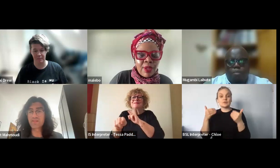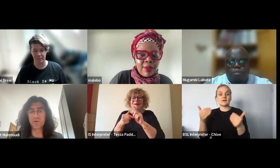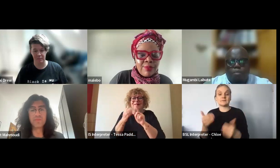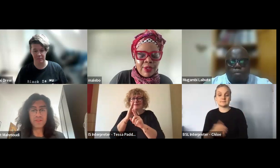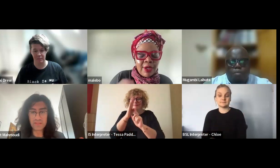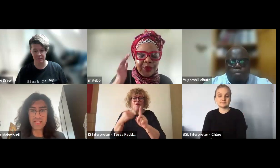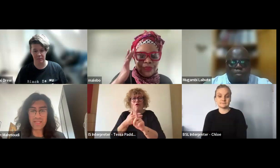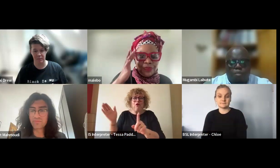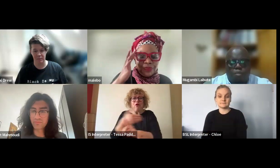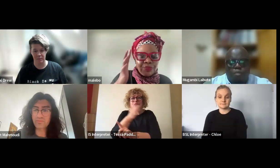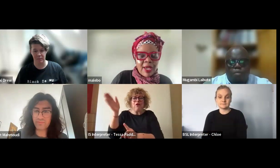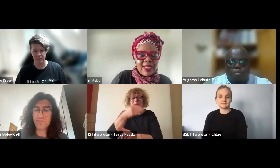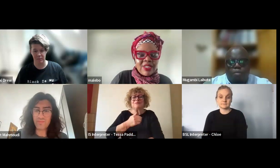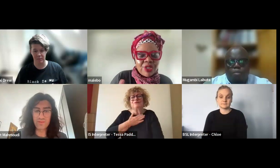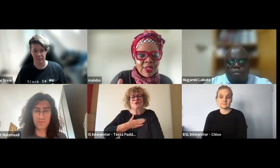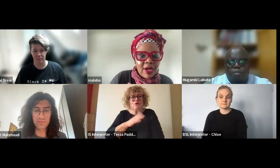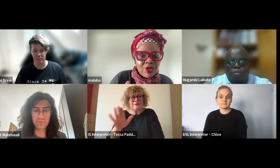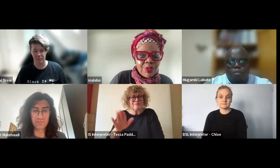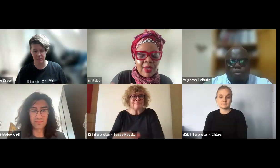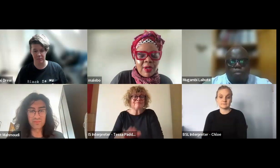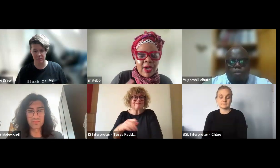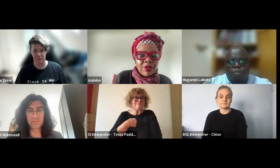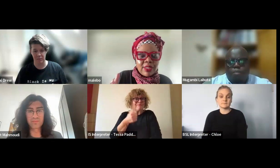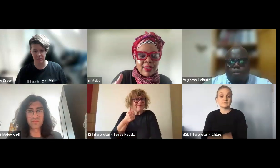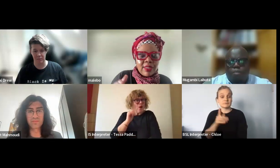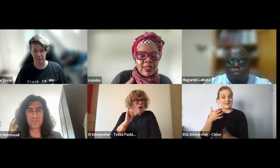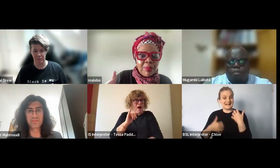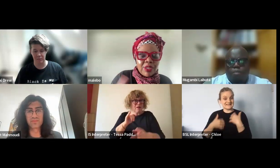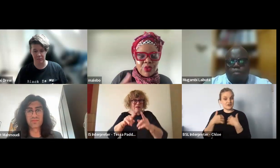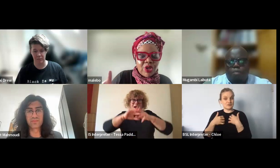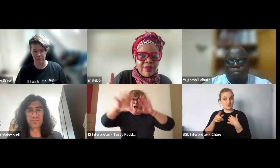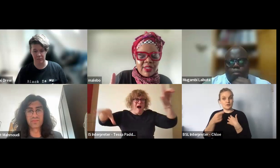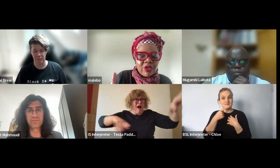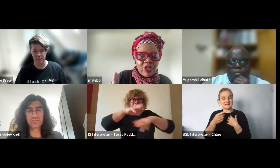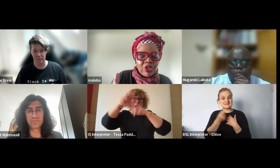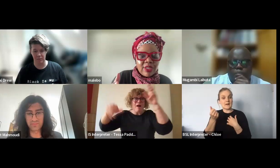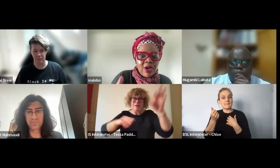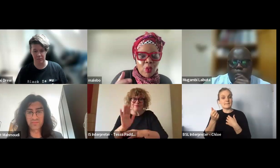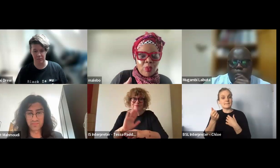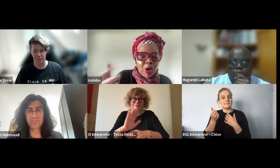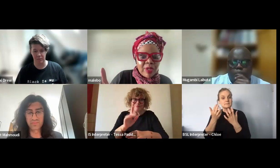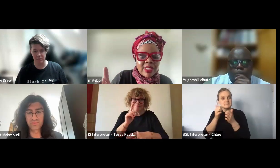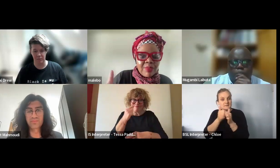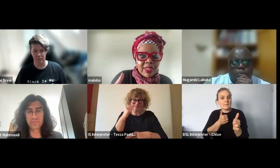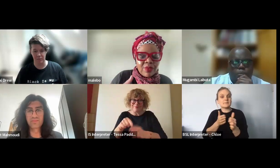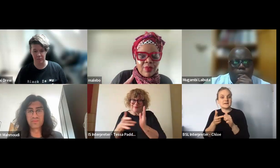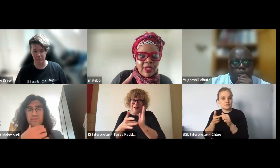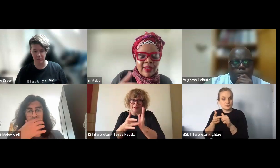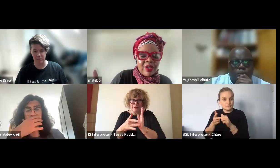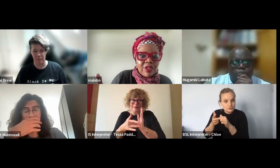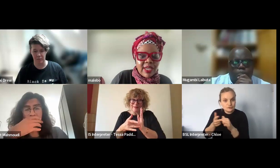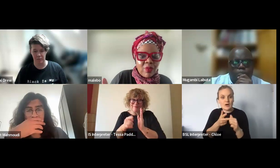narrative, right? So yeah. And it's interesting how you speak about how these these companies who drive these technologies will promise,